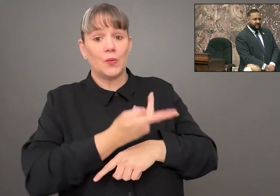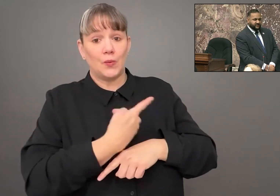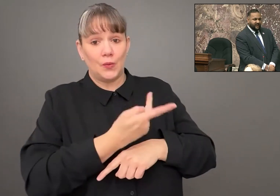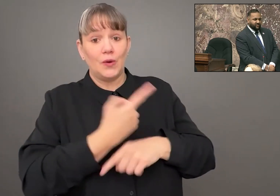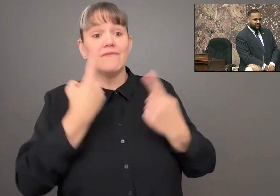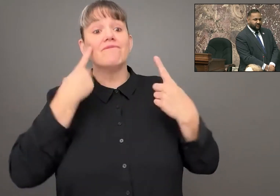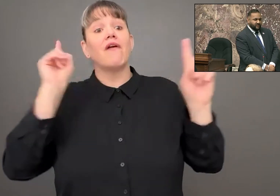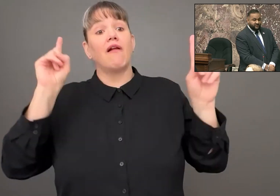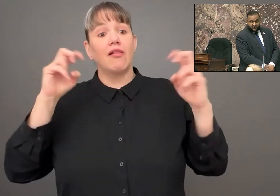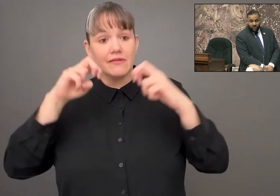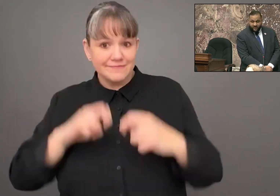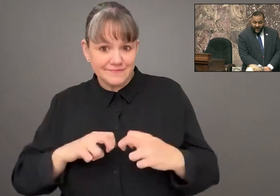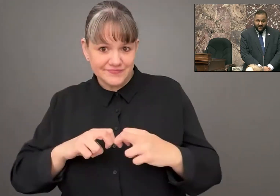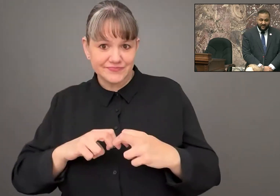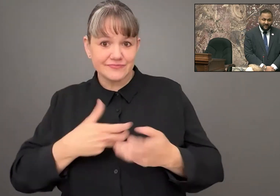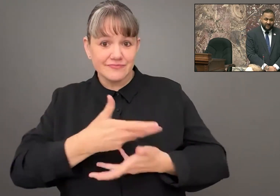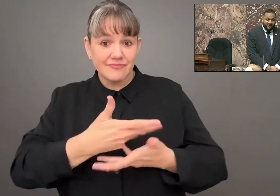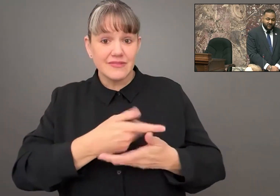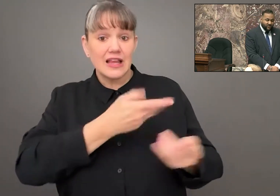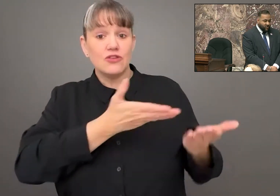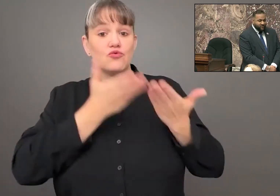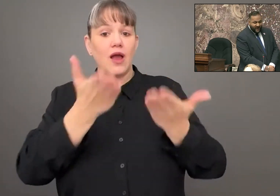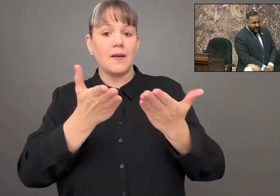solutions to the table. So you bet,